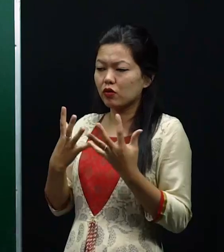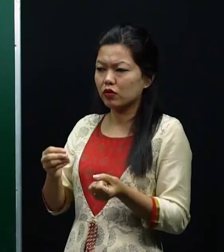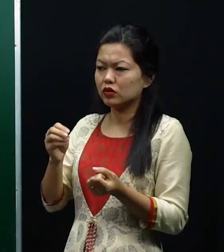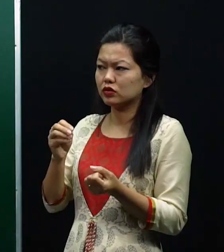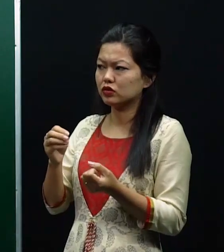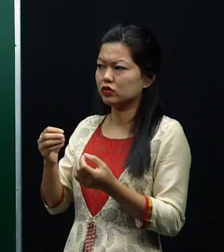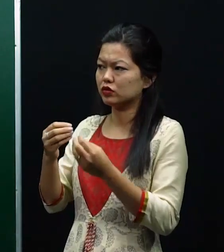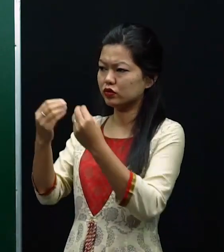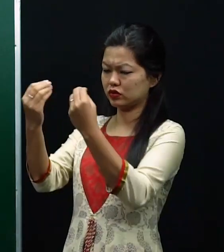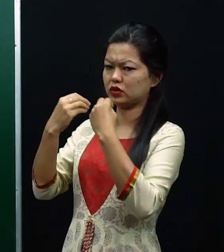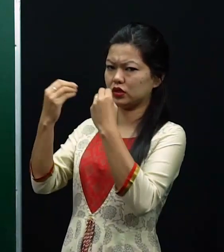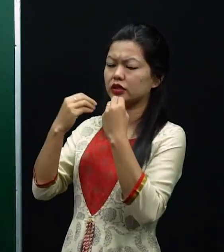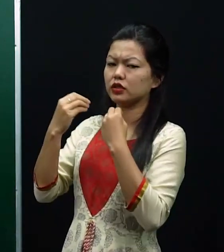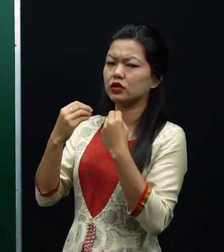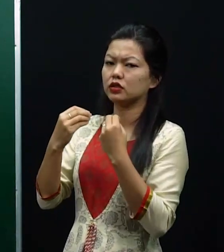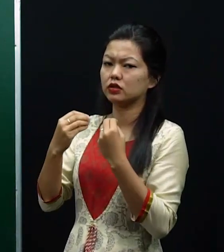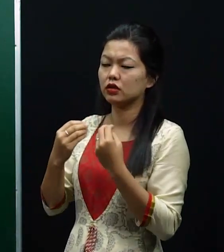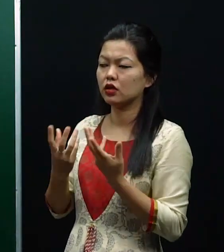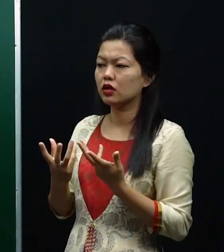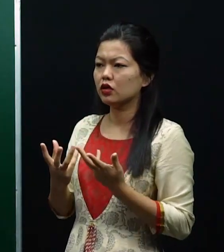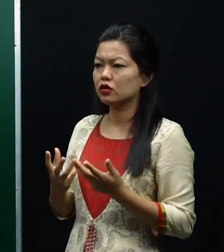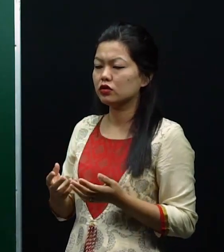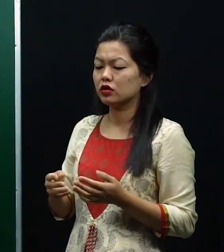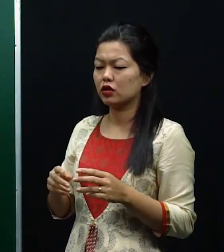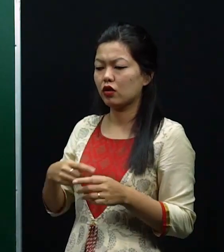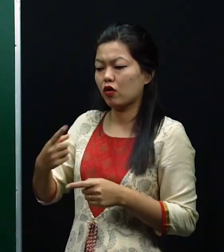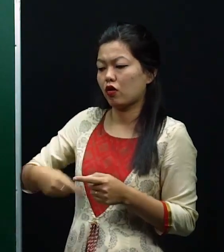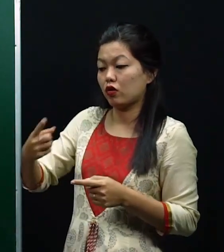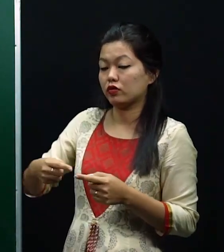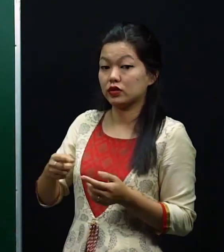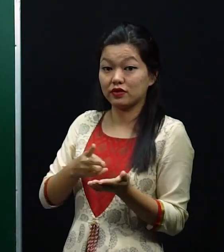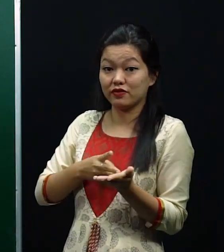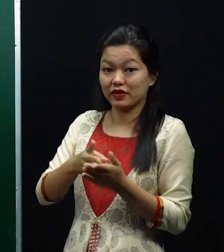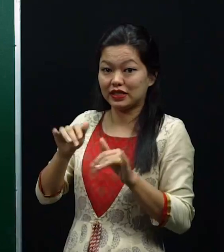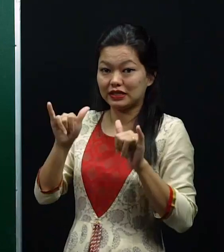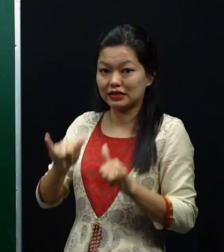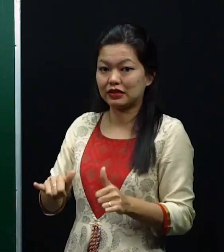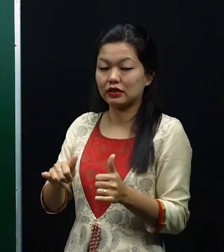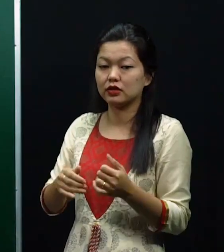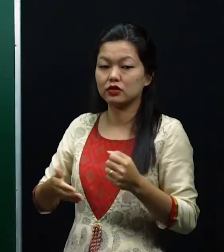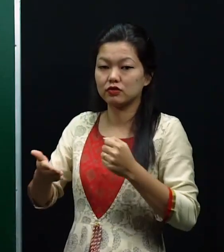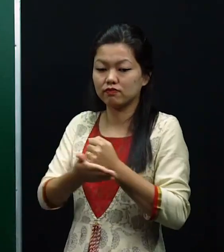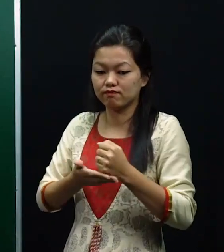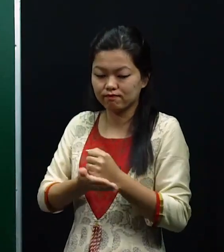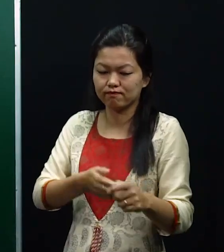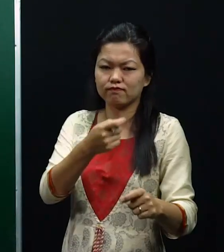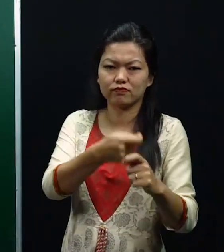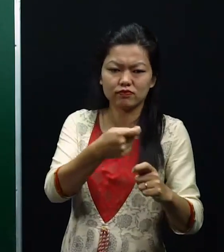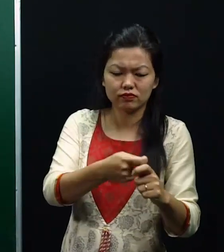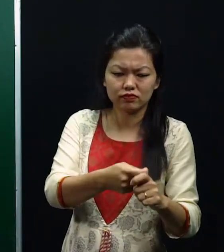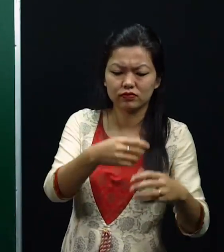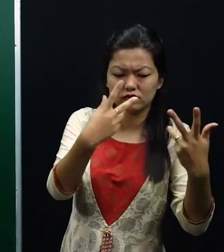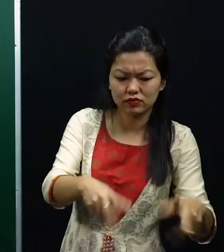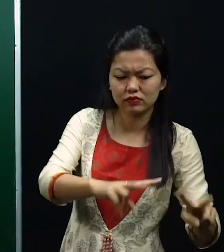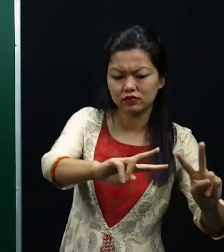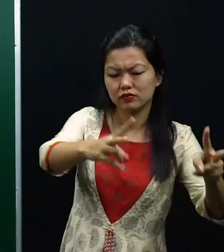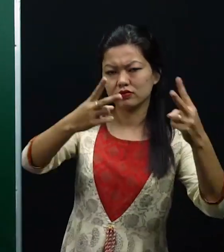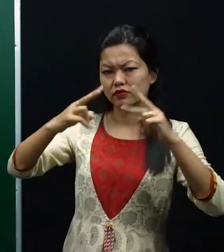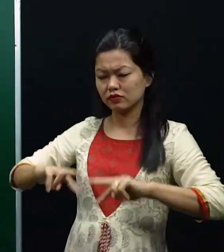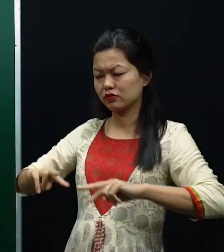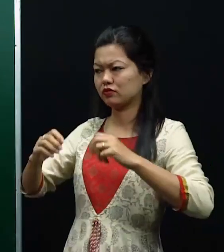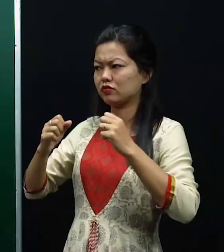was smiling at him. It did not literally smile, but he just pictured it as if the stone was smiling at